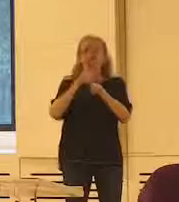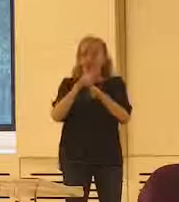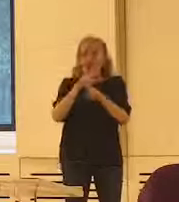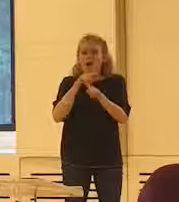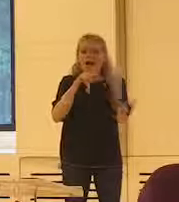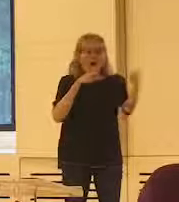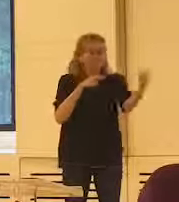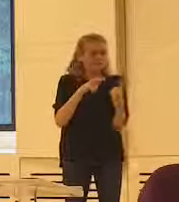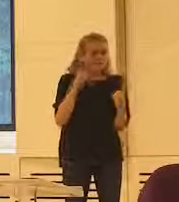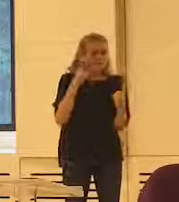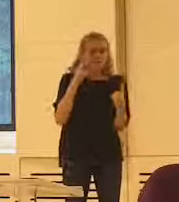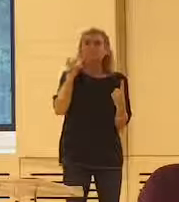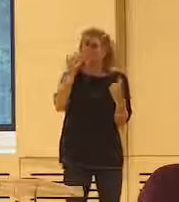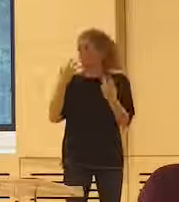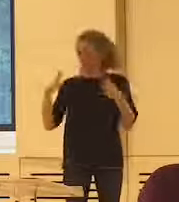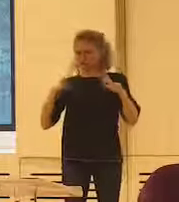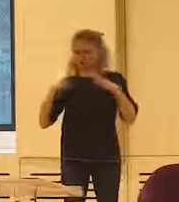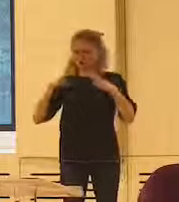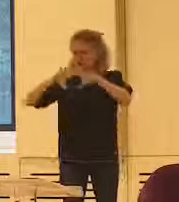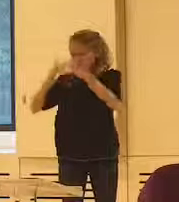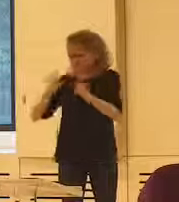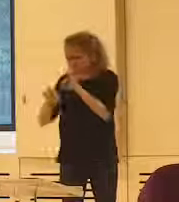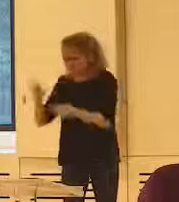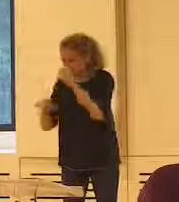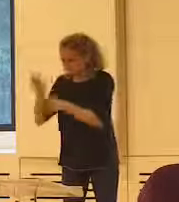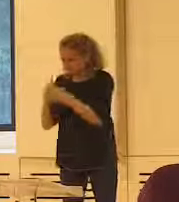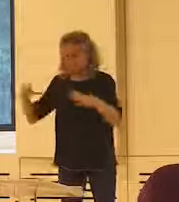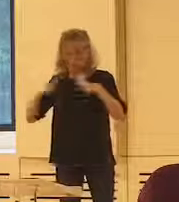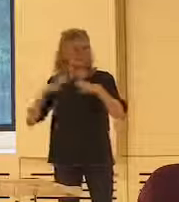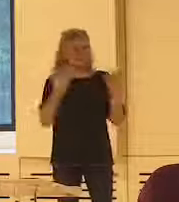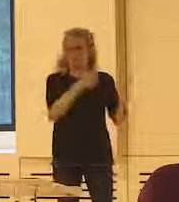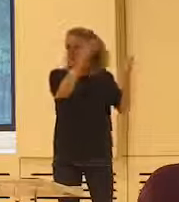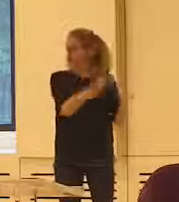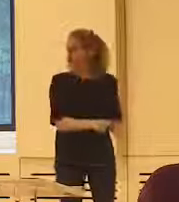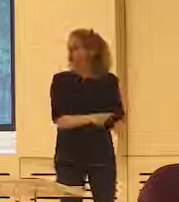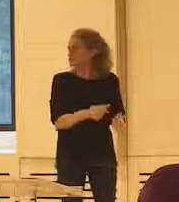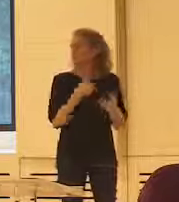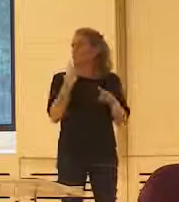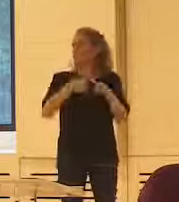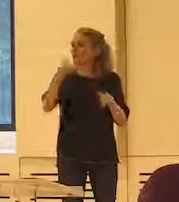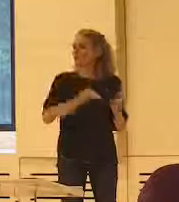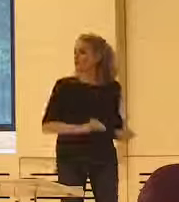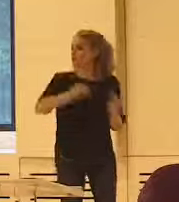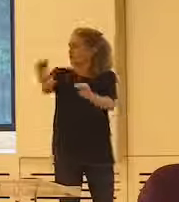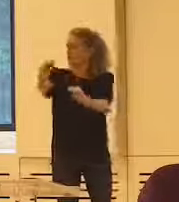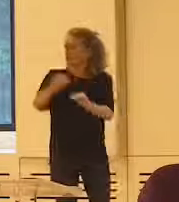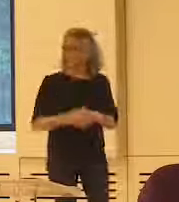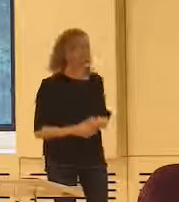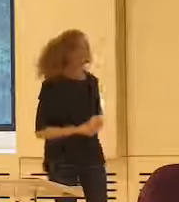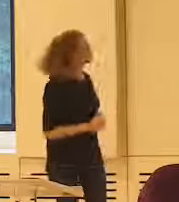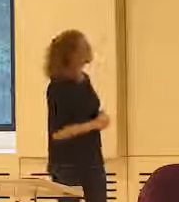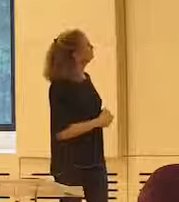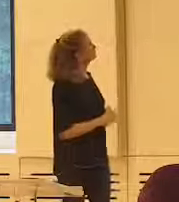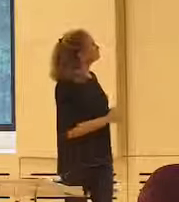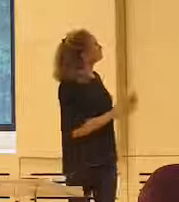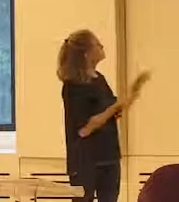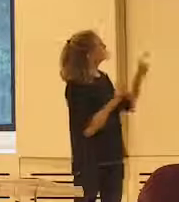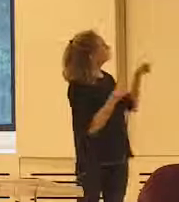regions. So a deaf person comes in, there's something already that can be given to that deaf person that comes